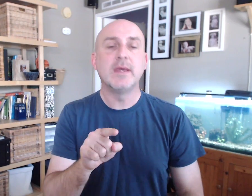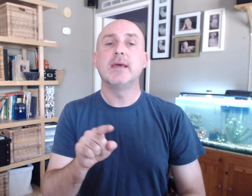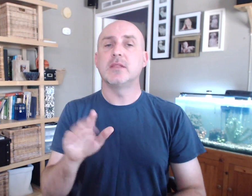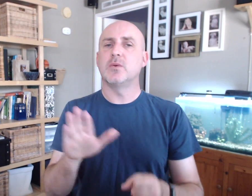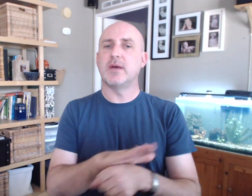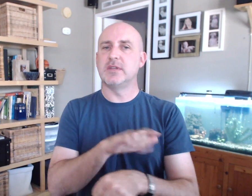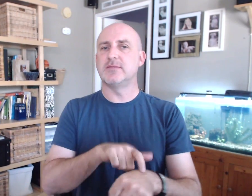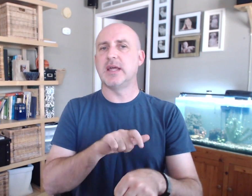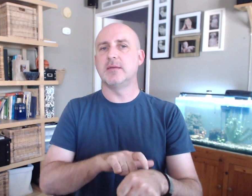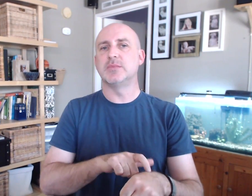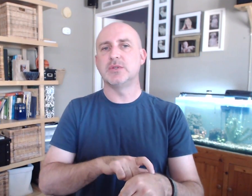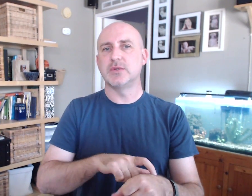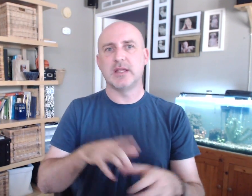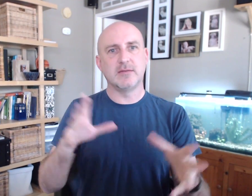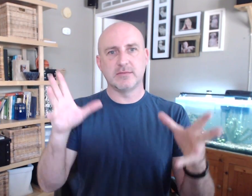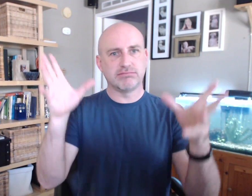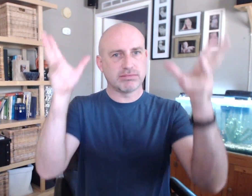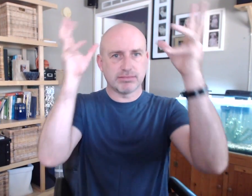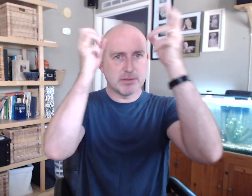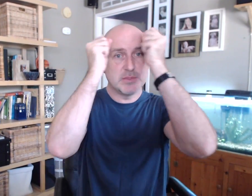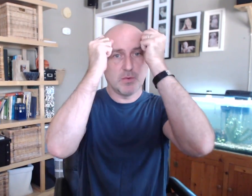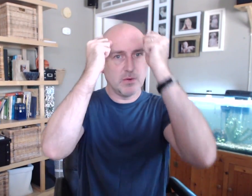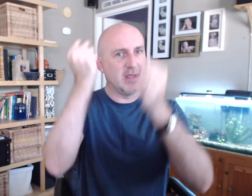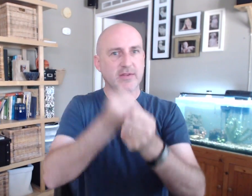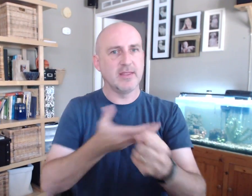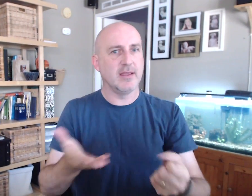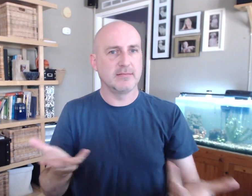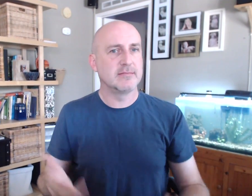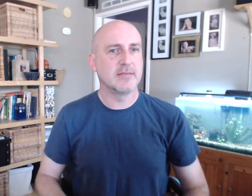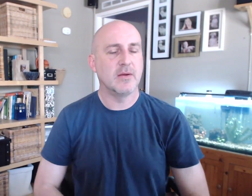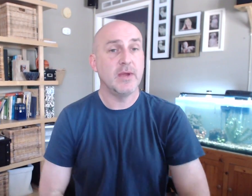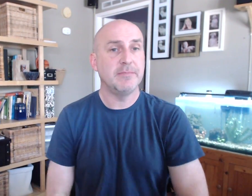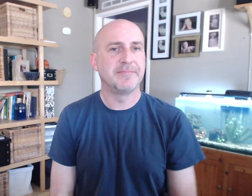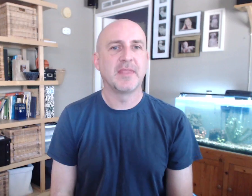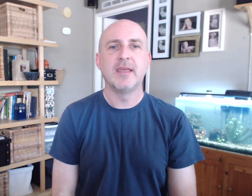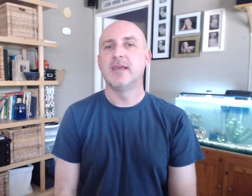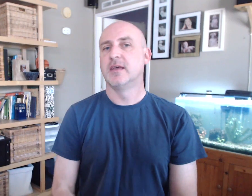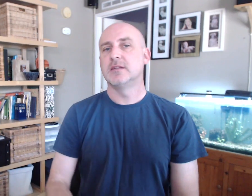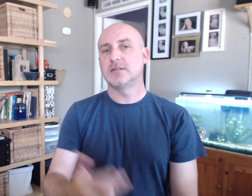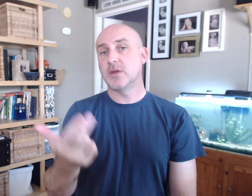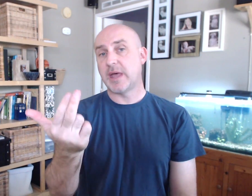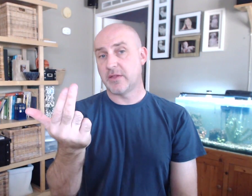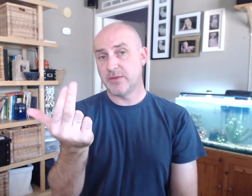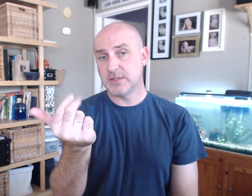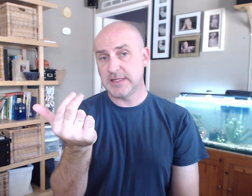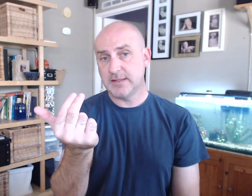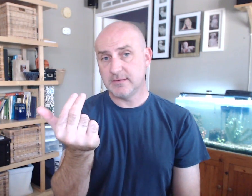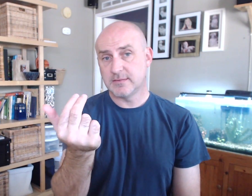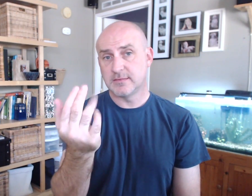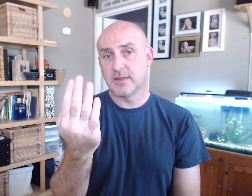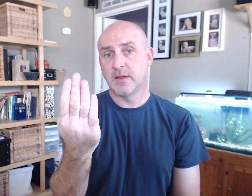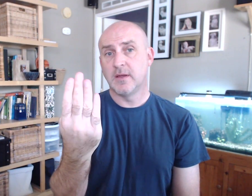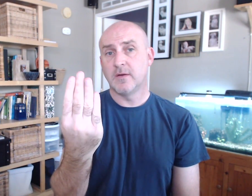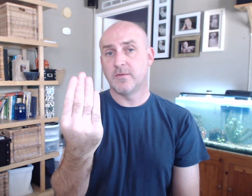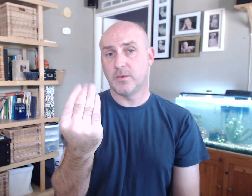and you have enough time to kind of absorb everything. All right? So let's go back. 13,